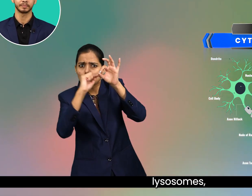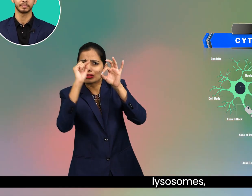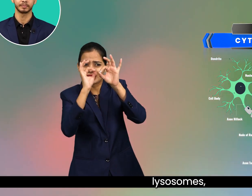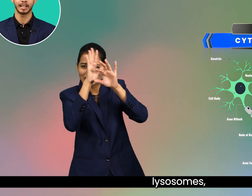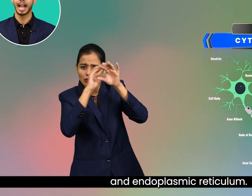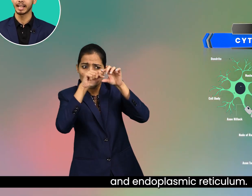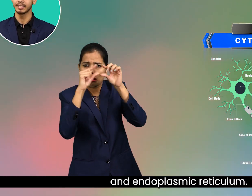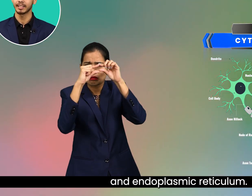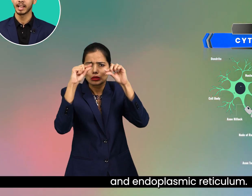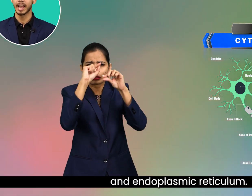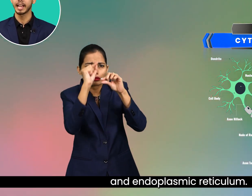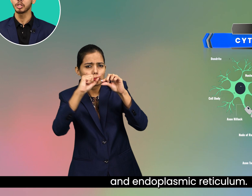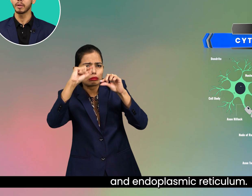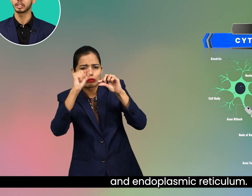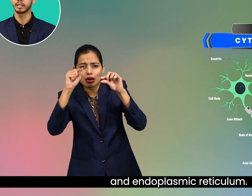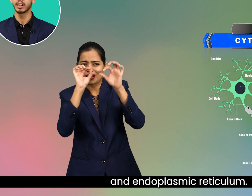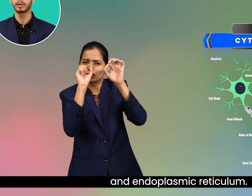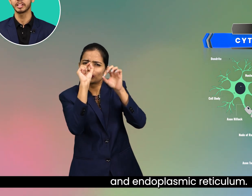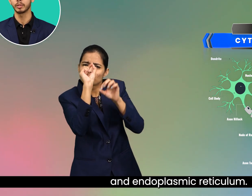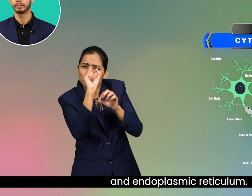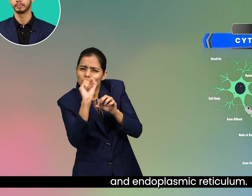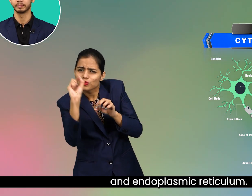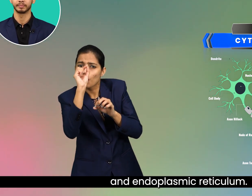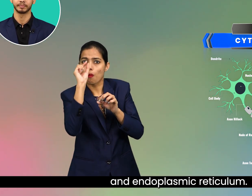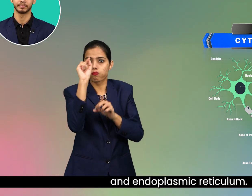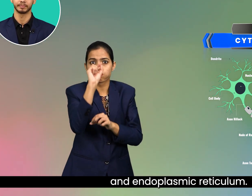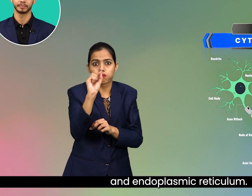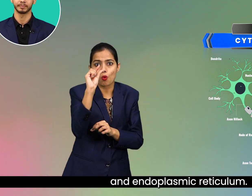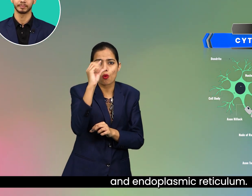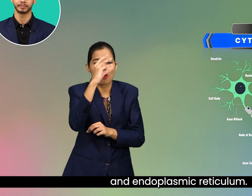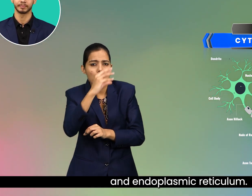lysosomes, and endoplasmic reticulum.